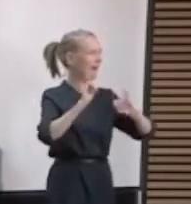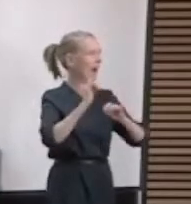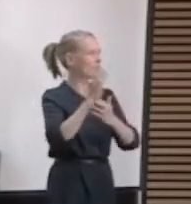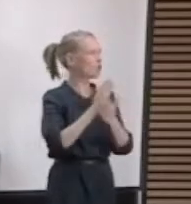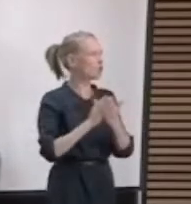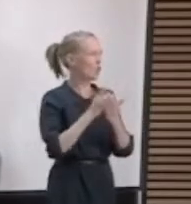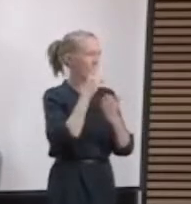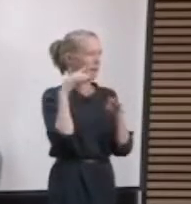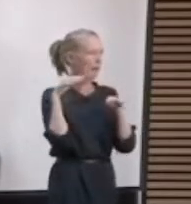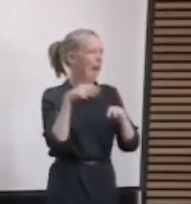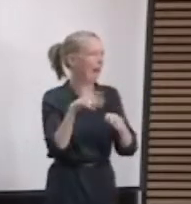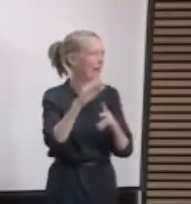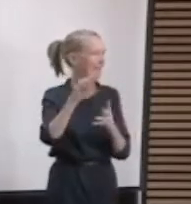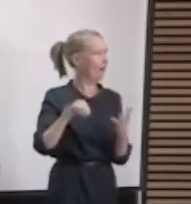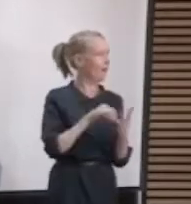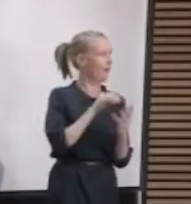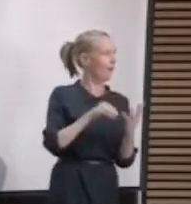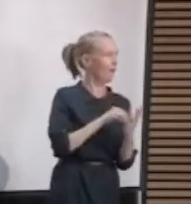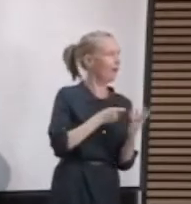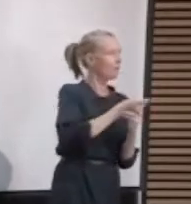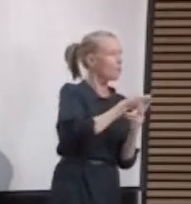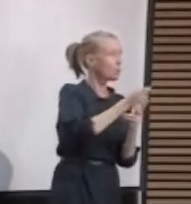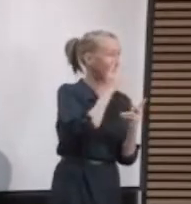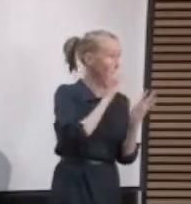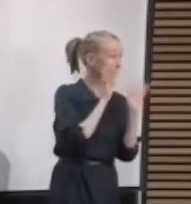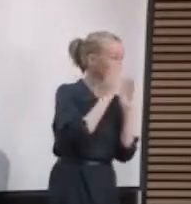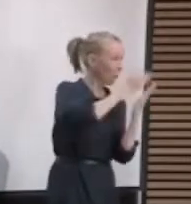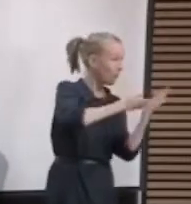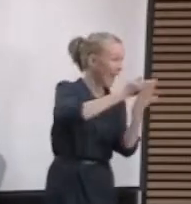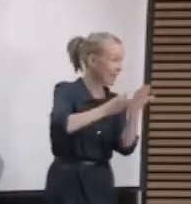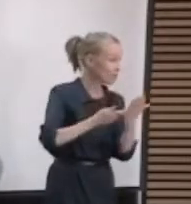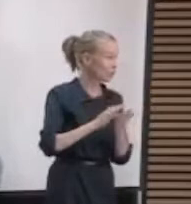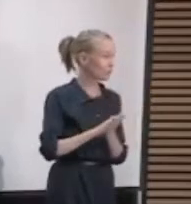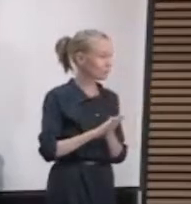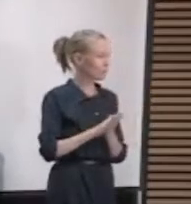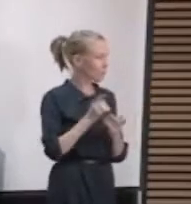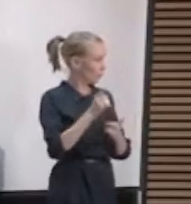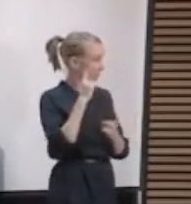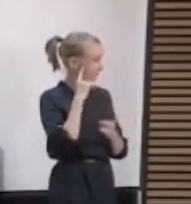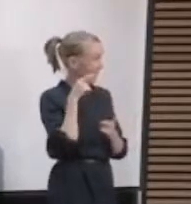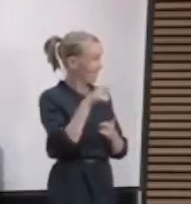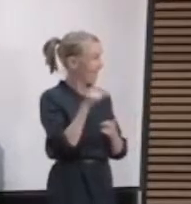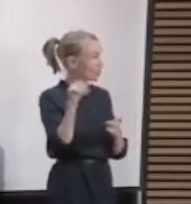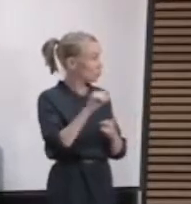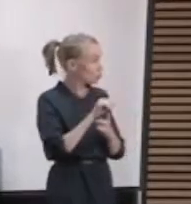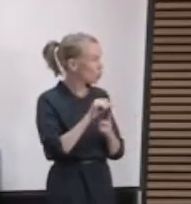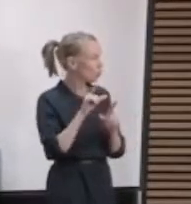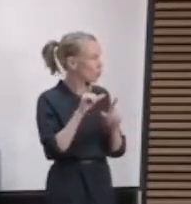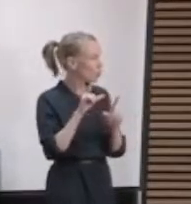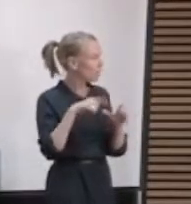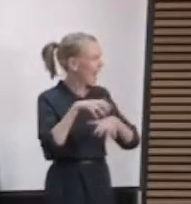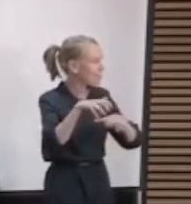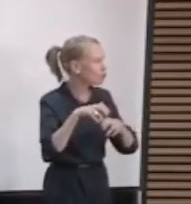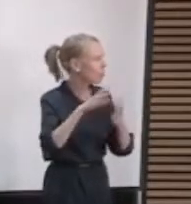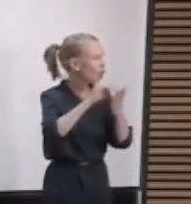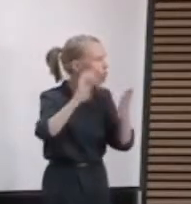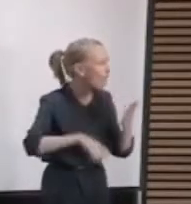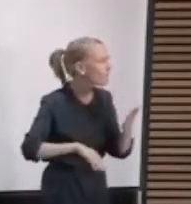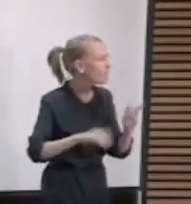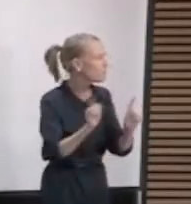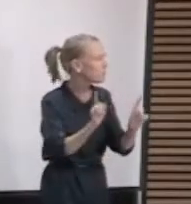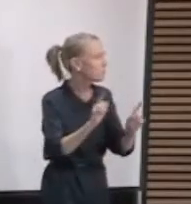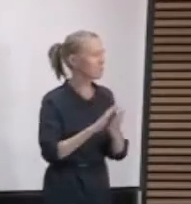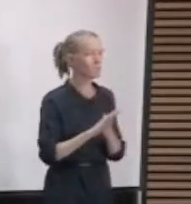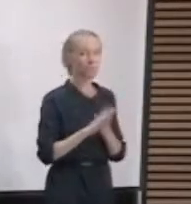those platforms could do to stop the infodemic? Well, I wouldn't want to speak to technically what they may be able to do, but I do.